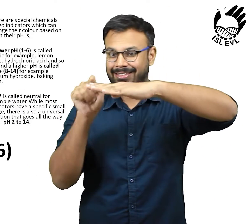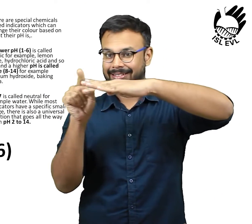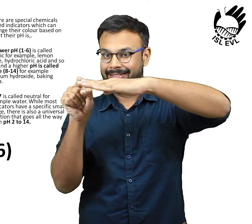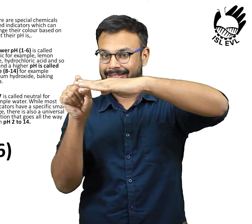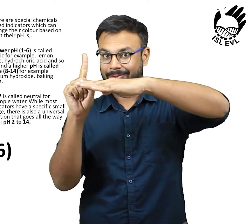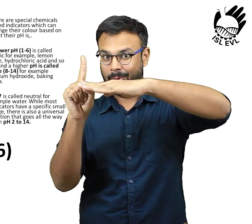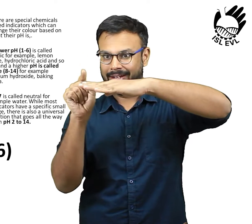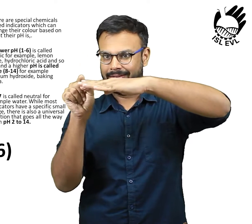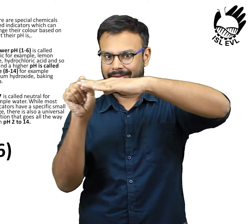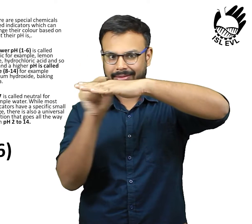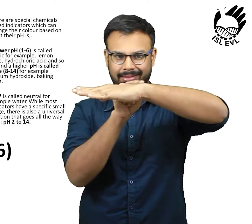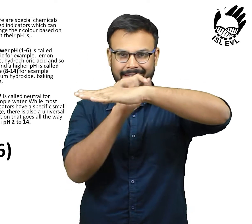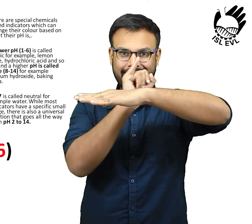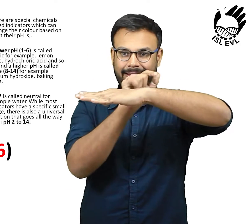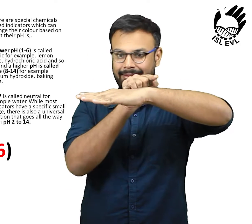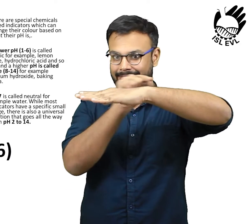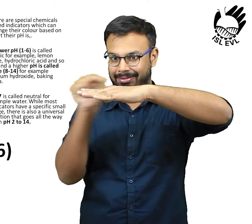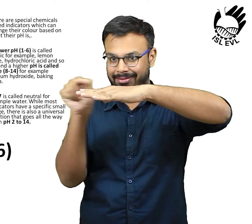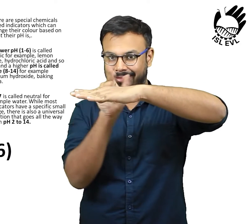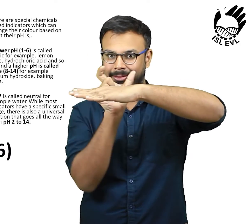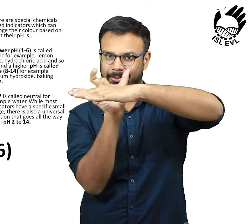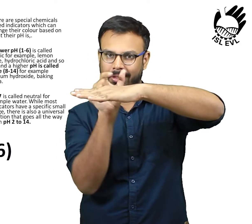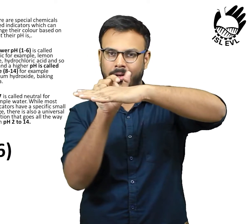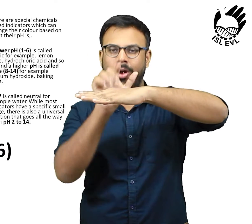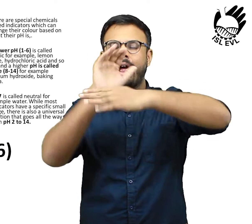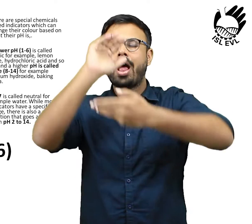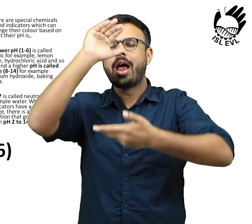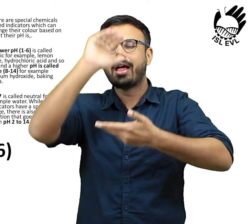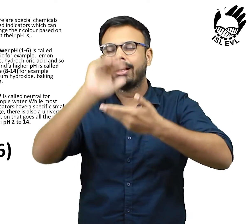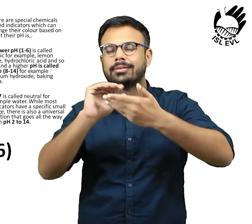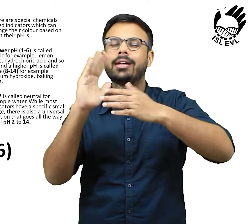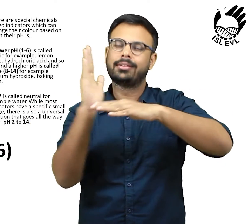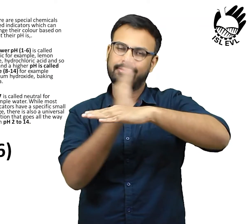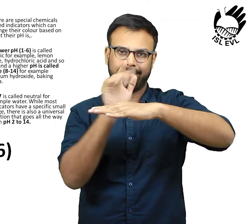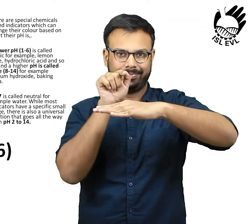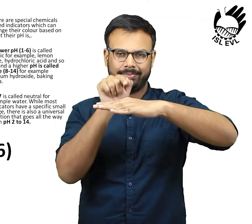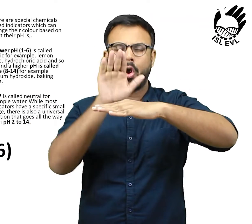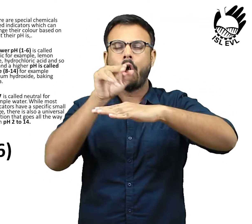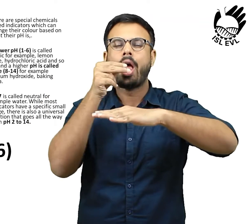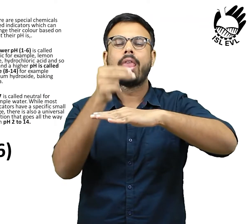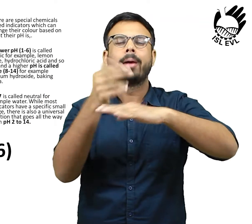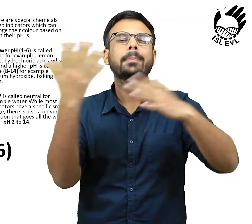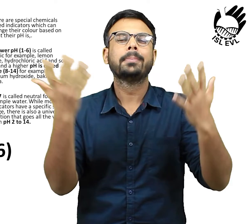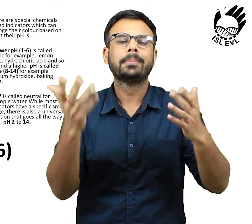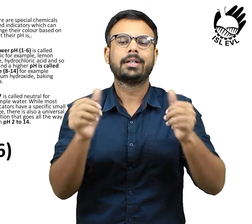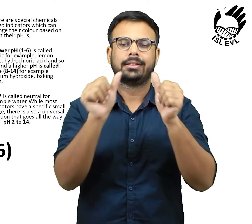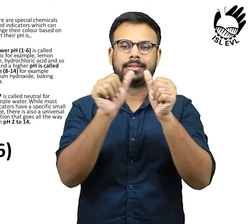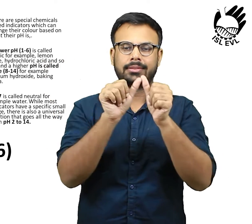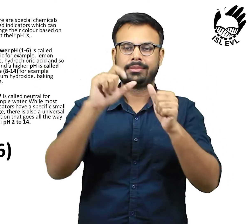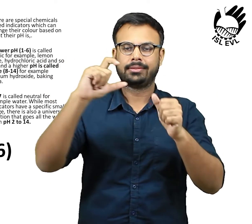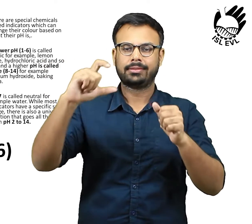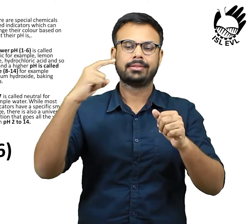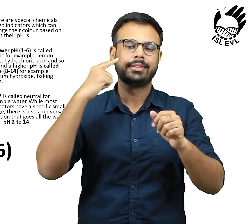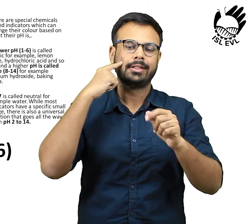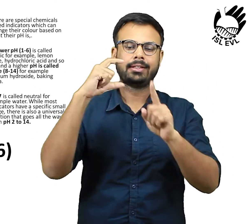A lower pH from 1 to 6 is called acidic.